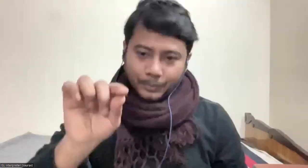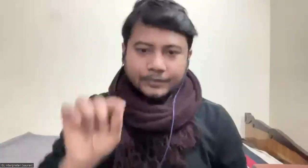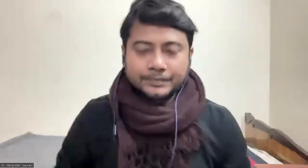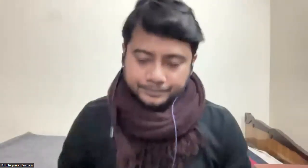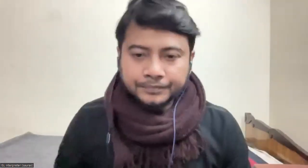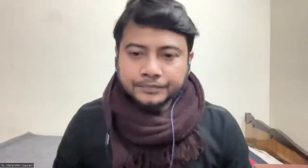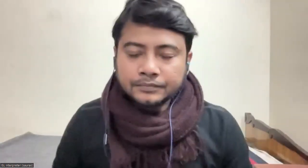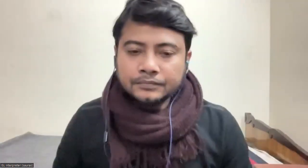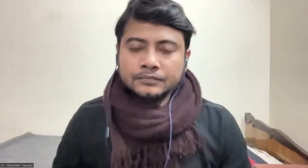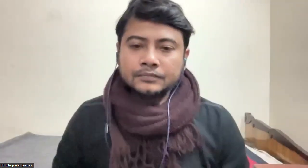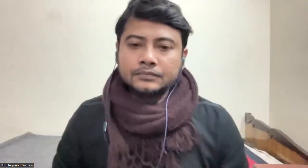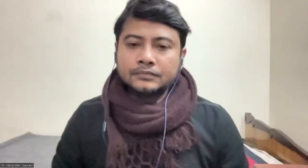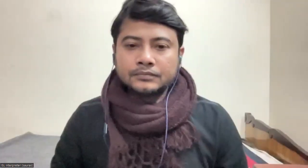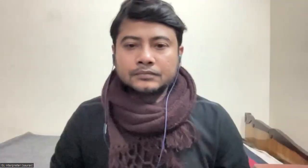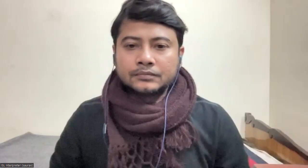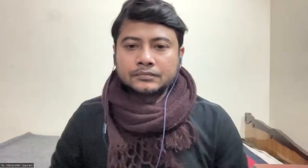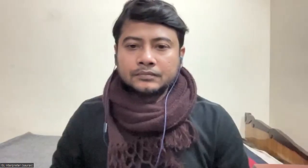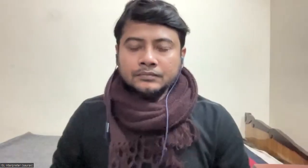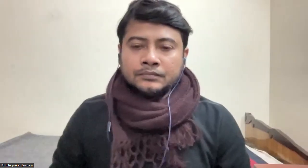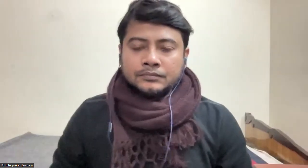sure, uh,